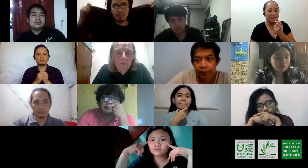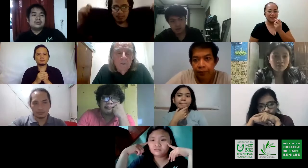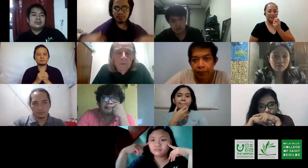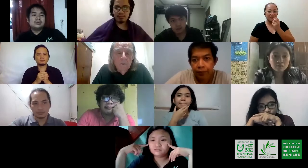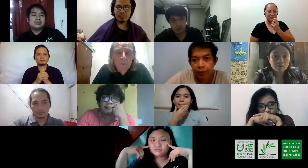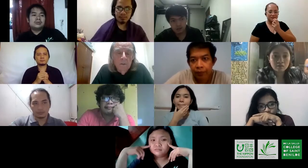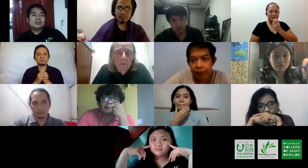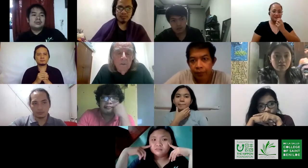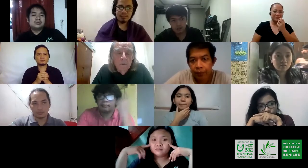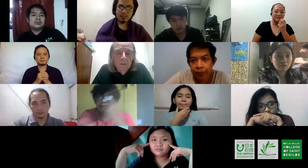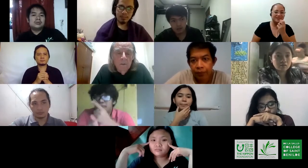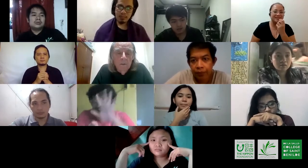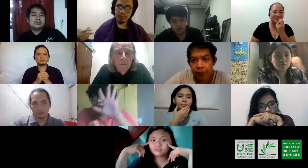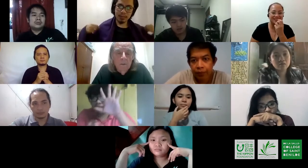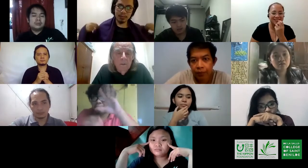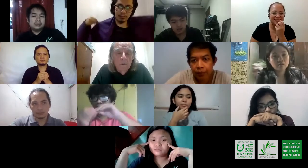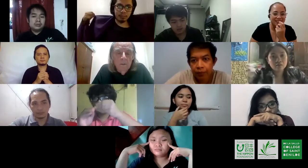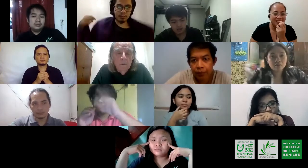5?